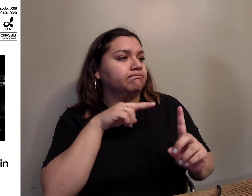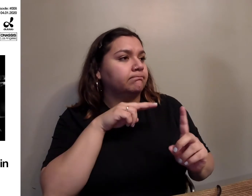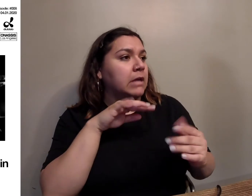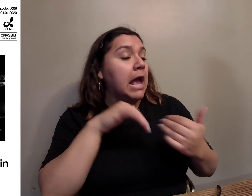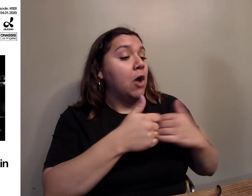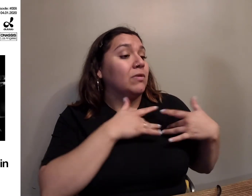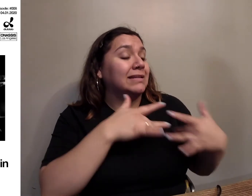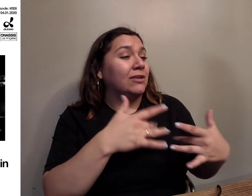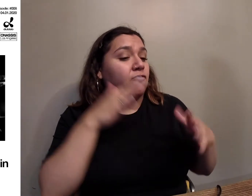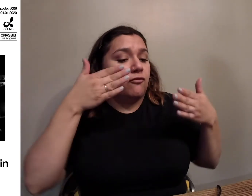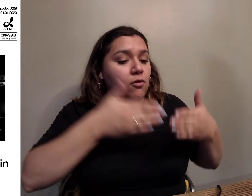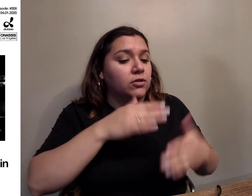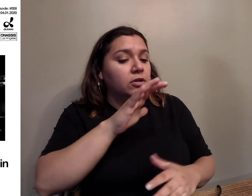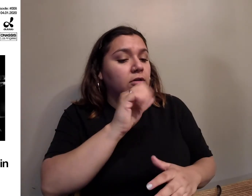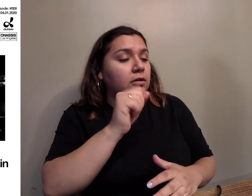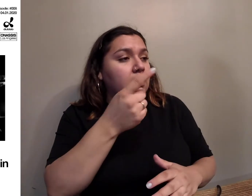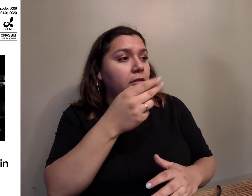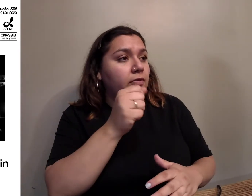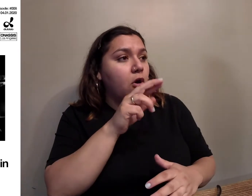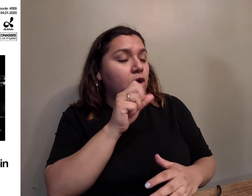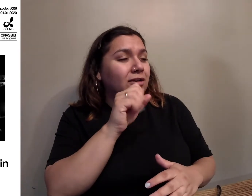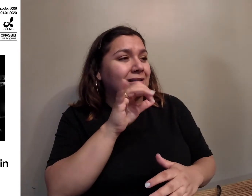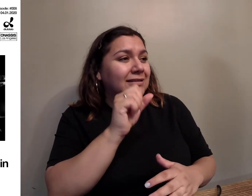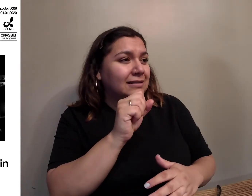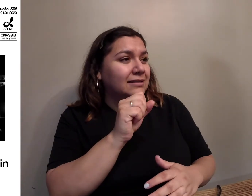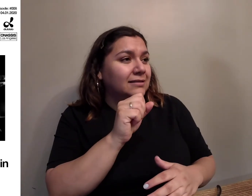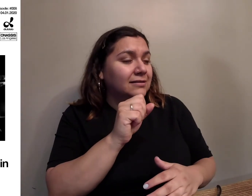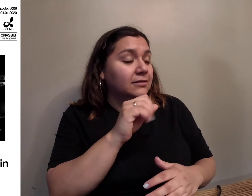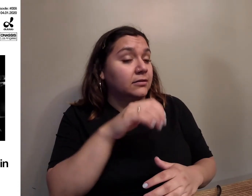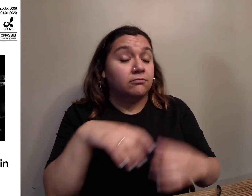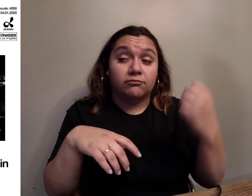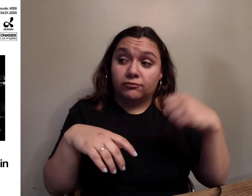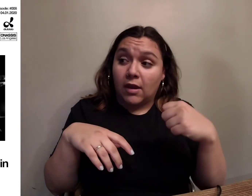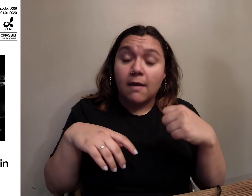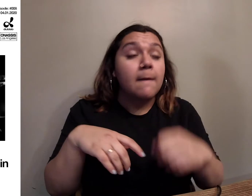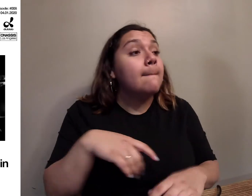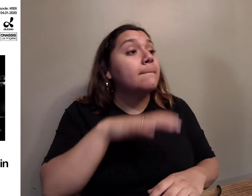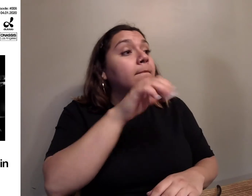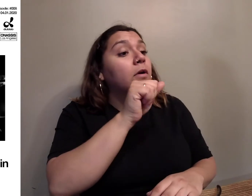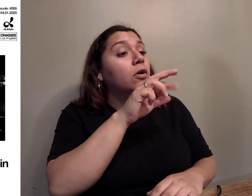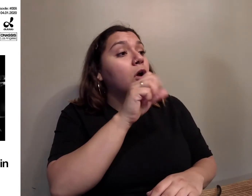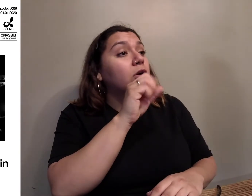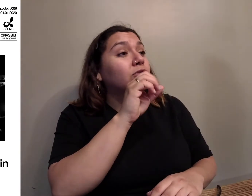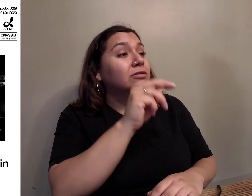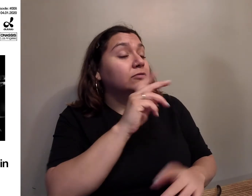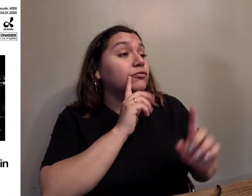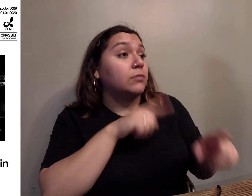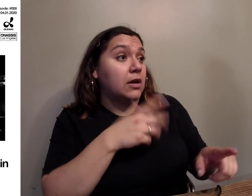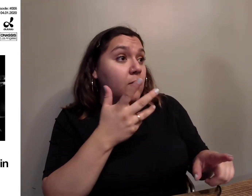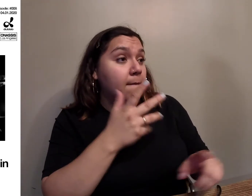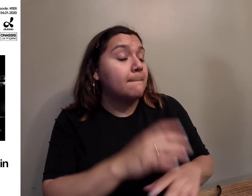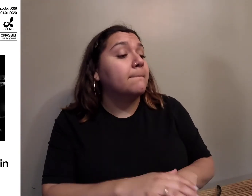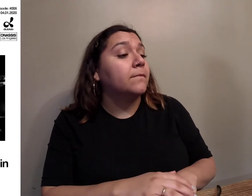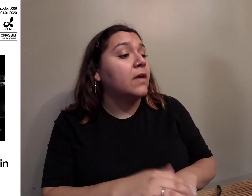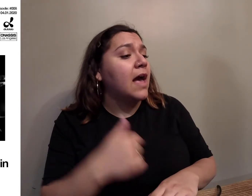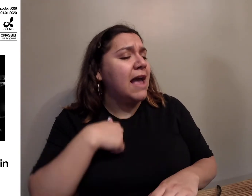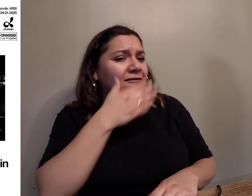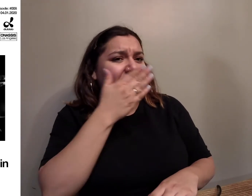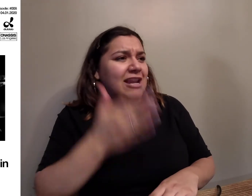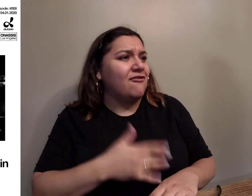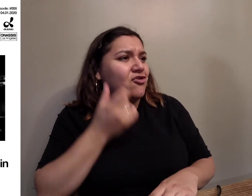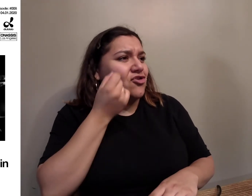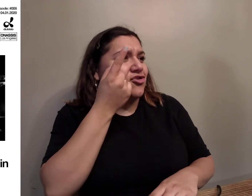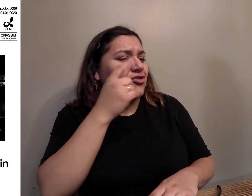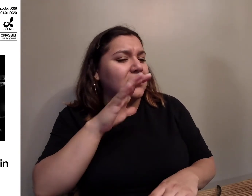the discussion. To which Carson suddenly responded, "I've never